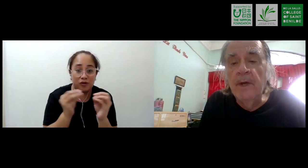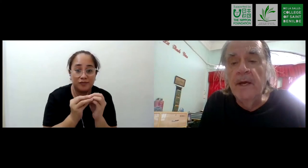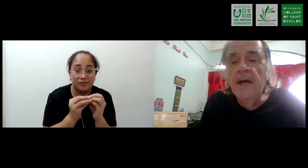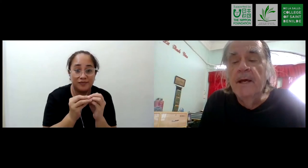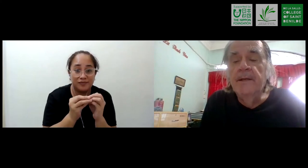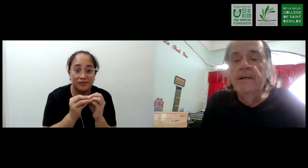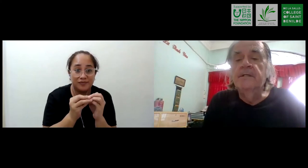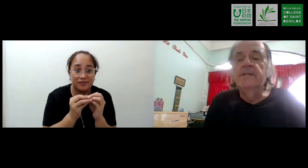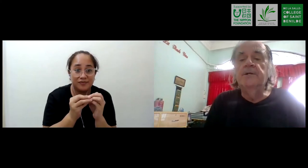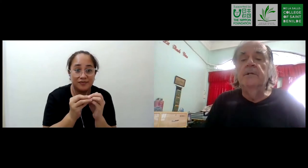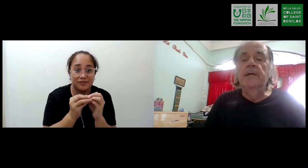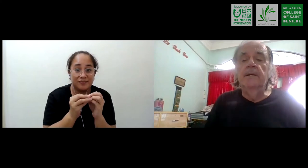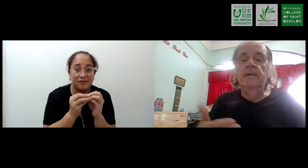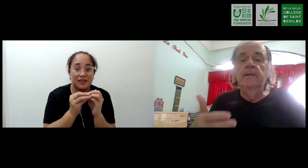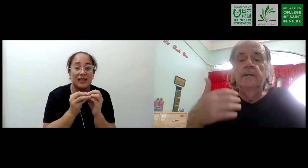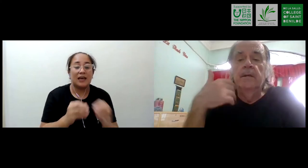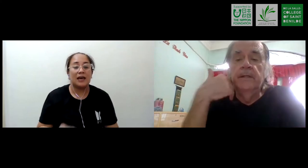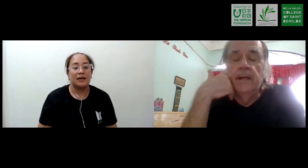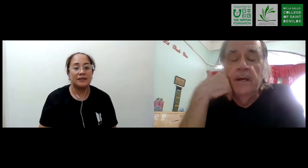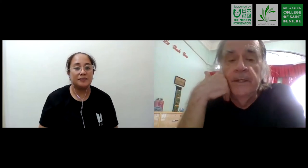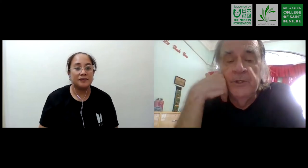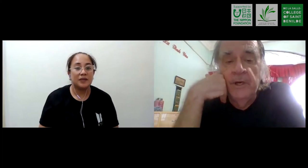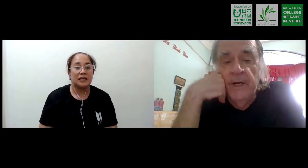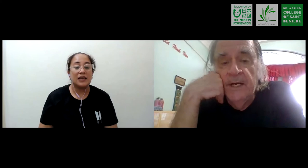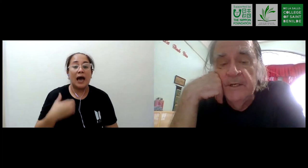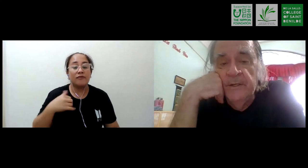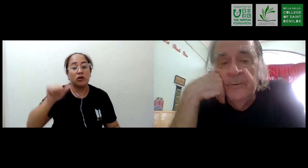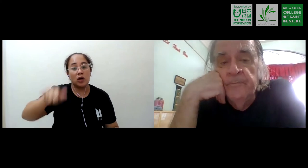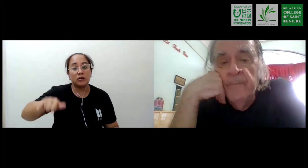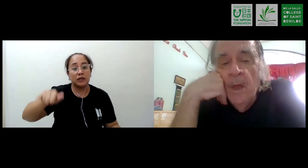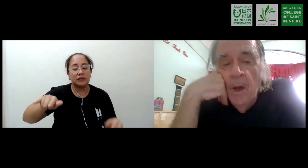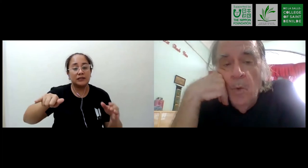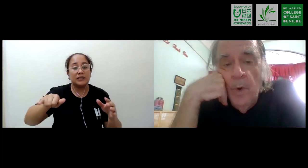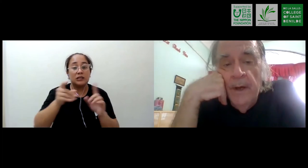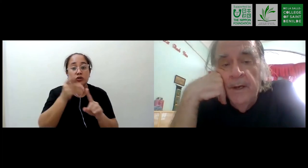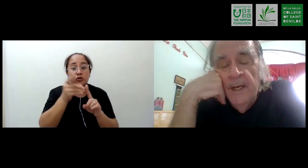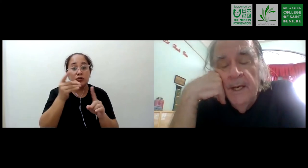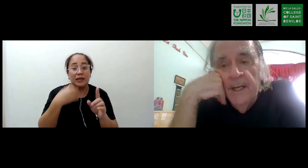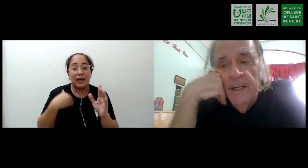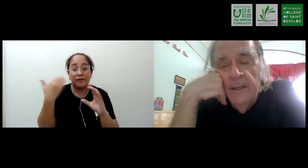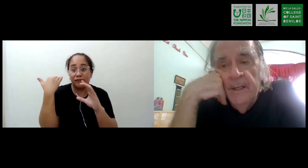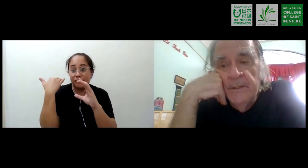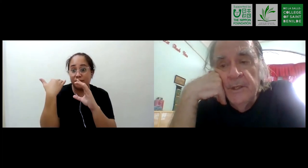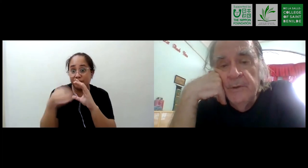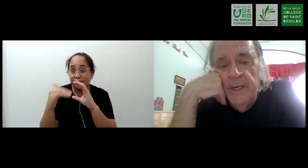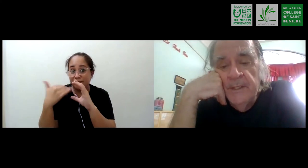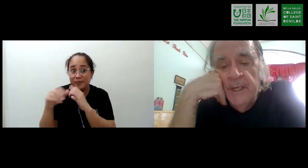Okay, there's a section in the Yangon dictionary I sent you where there's a